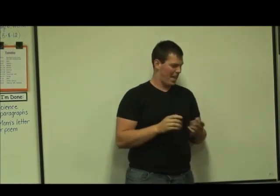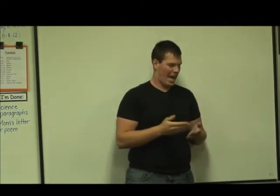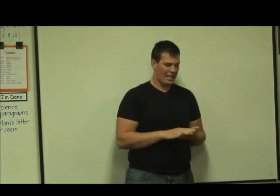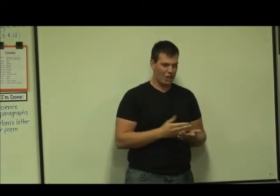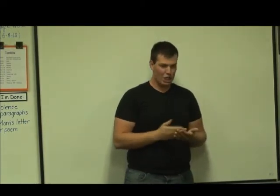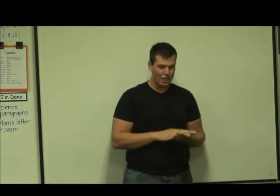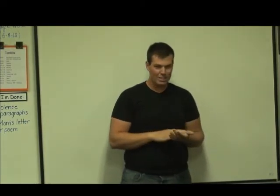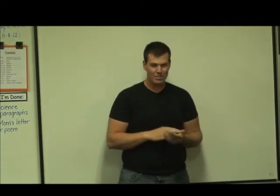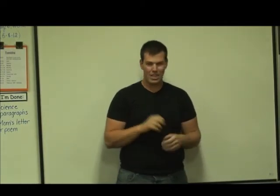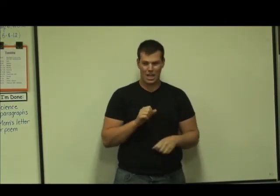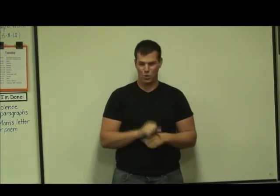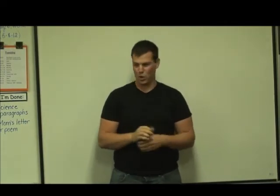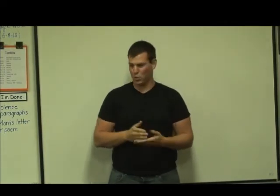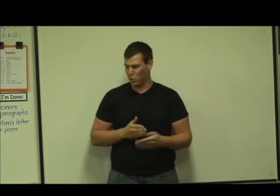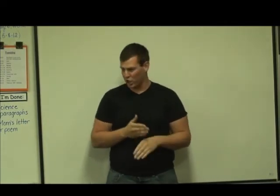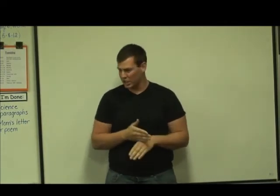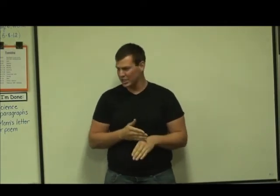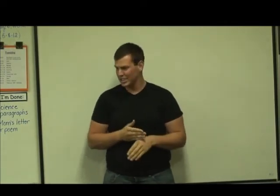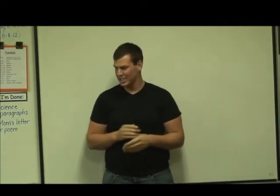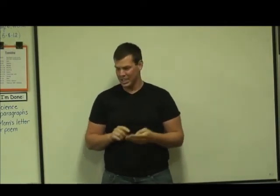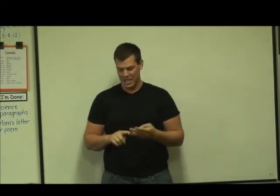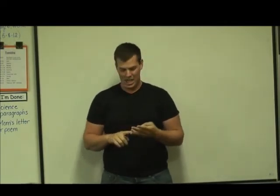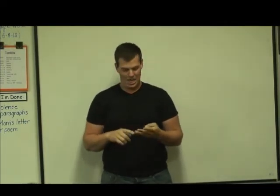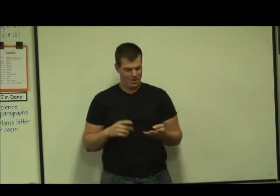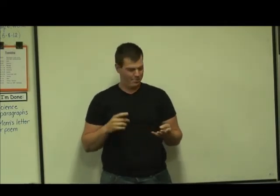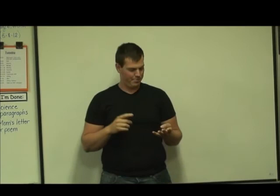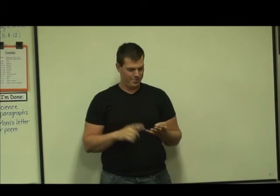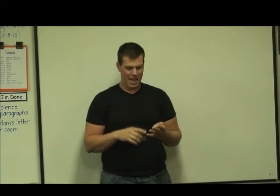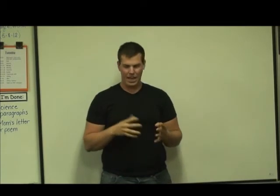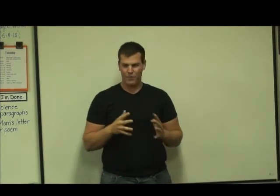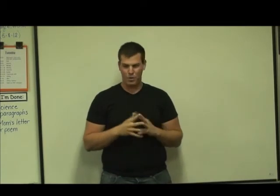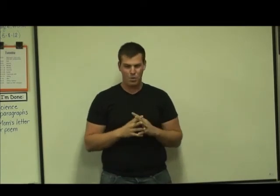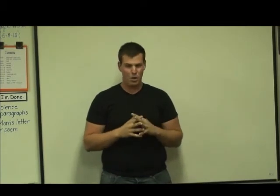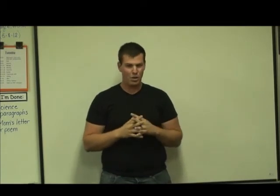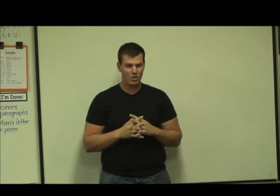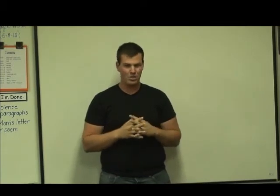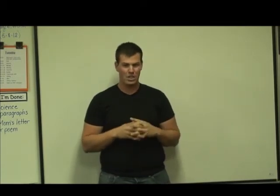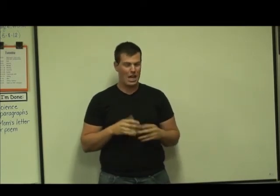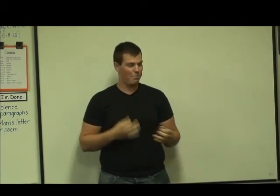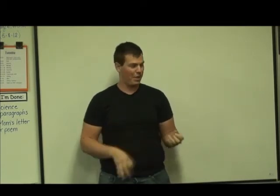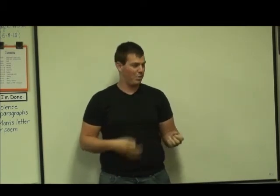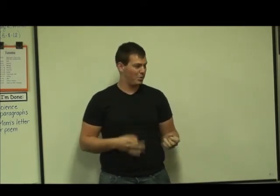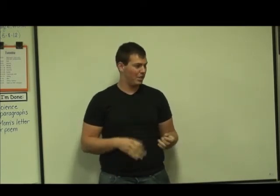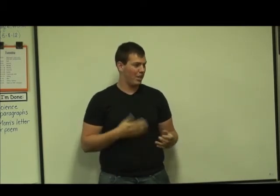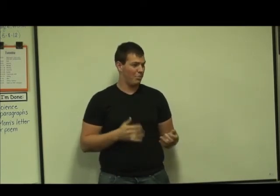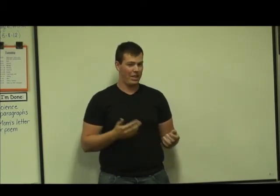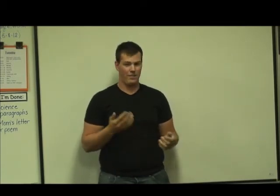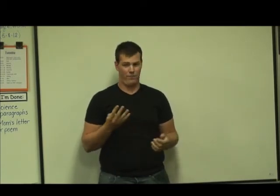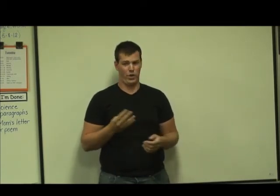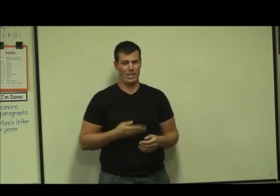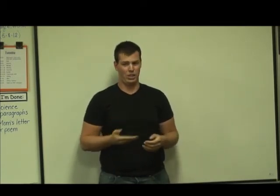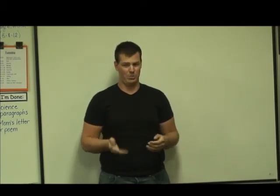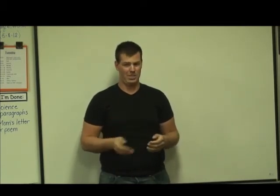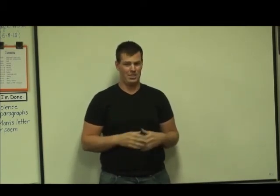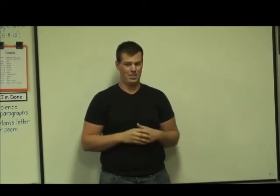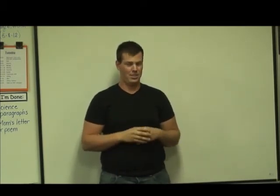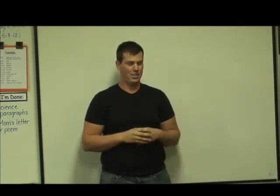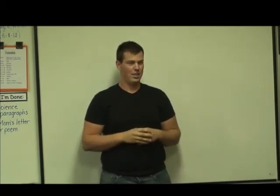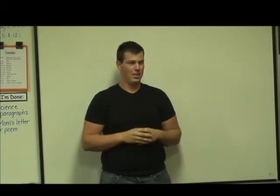I can cook, I can work with wood, I make football, I play music, I play four instruments.